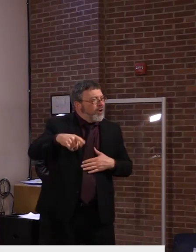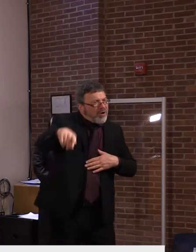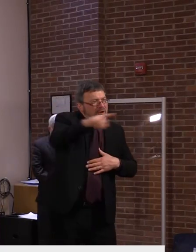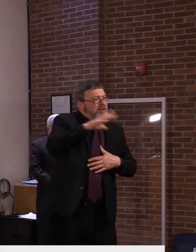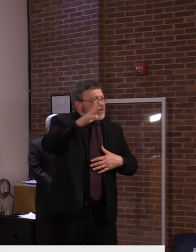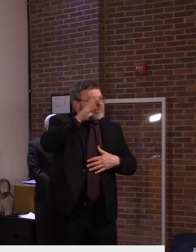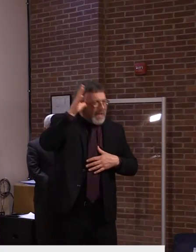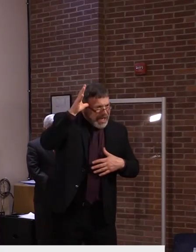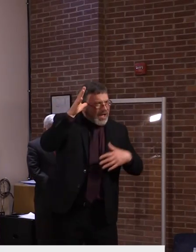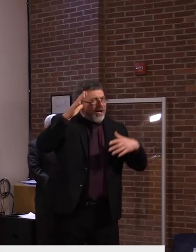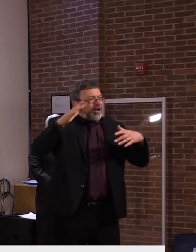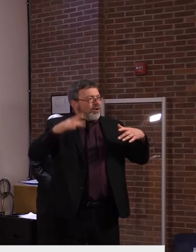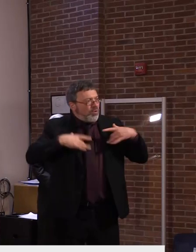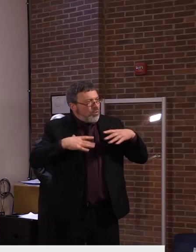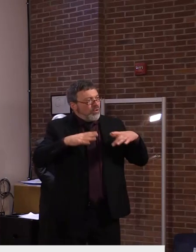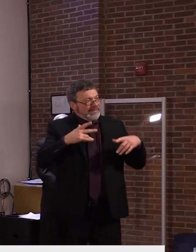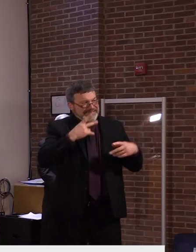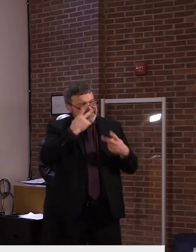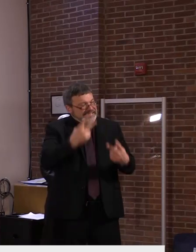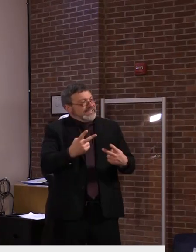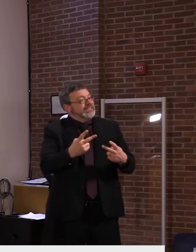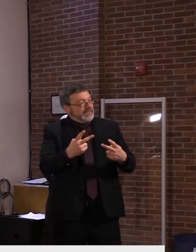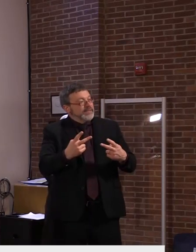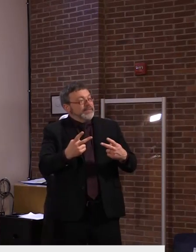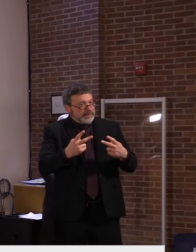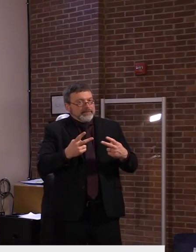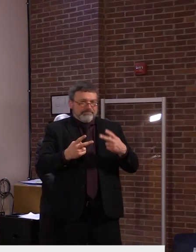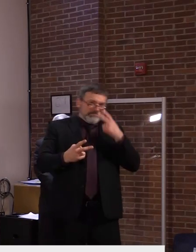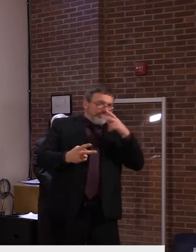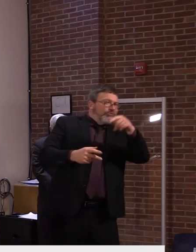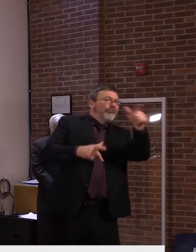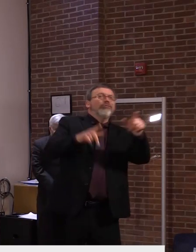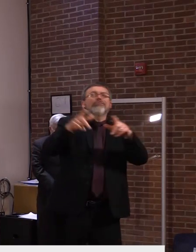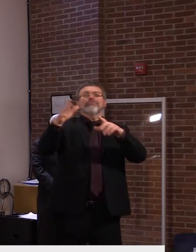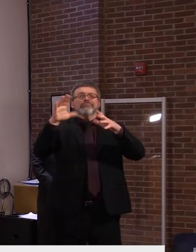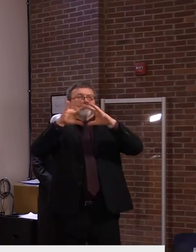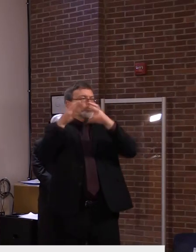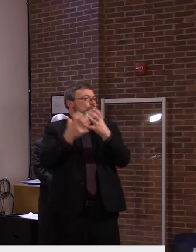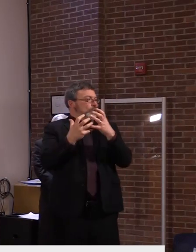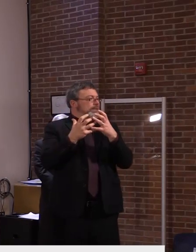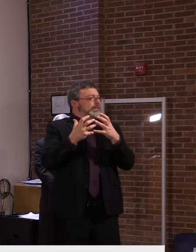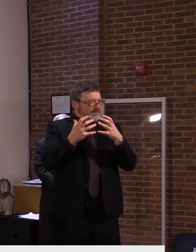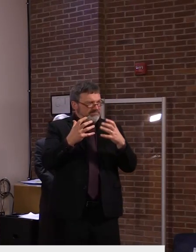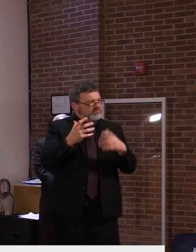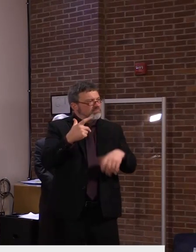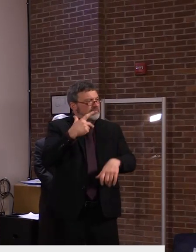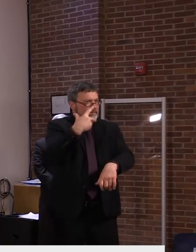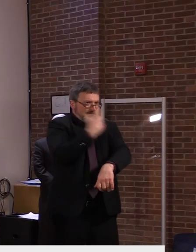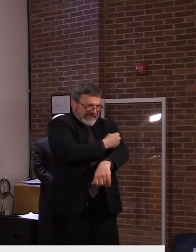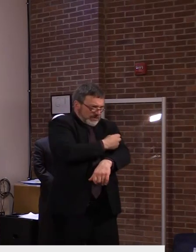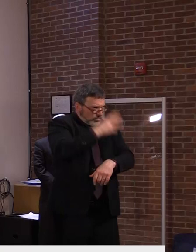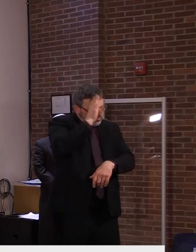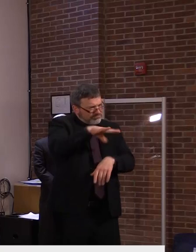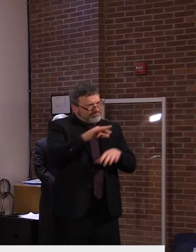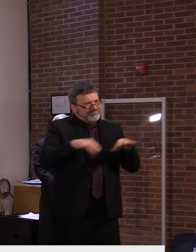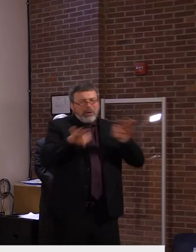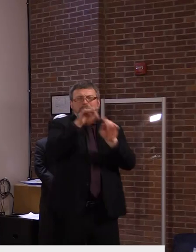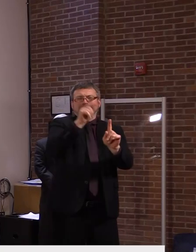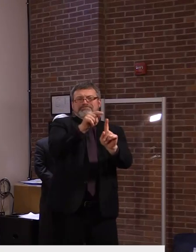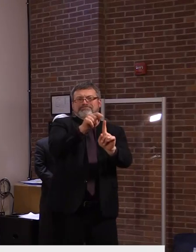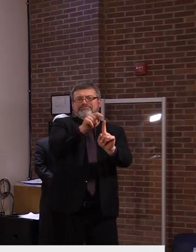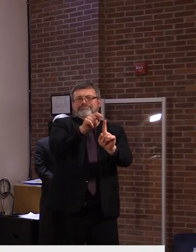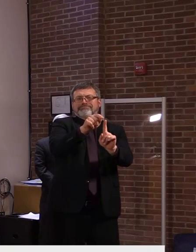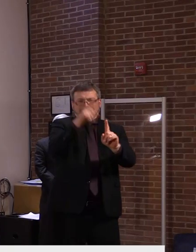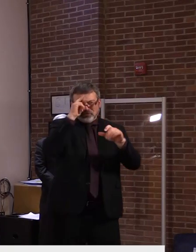see the experience of others who are embracing the vaccine to give kids more freedom and keep